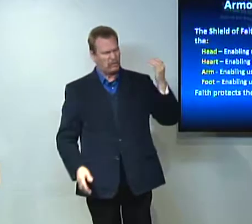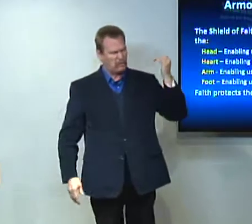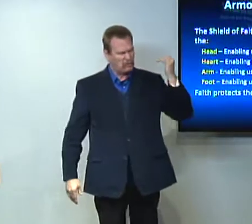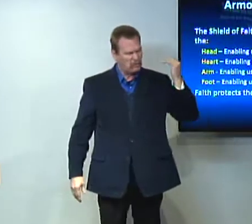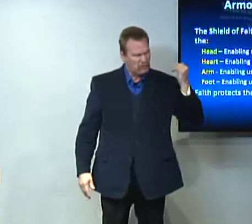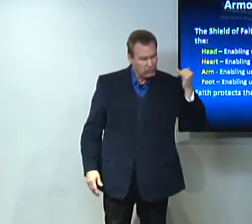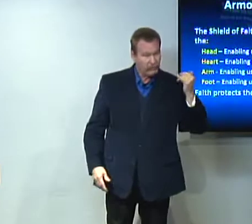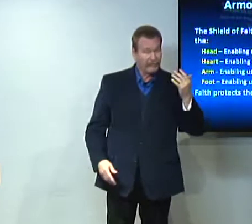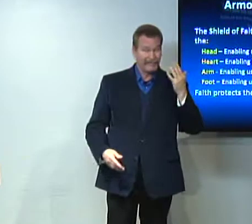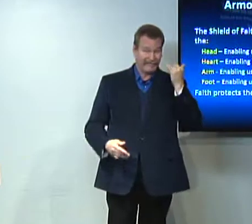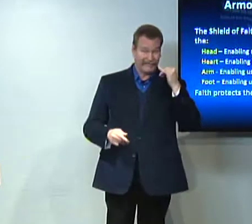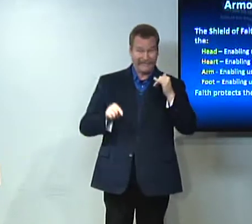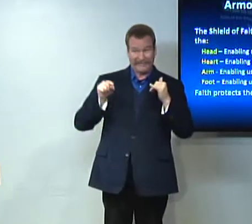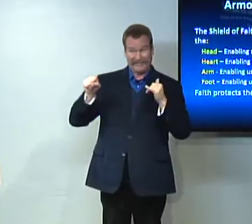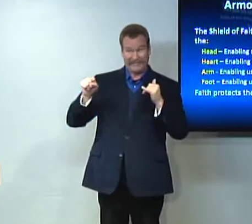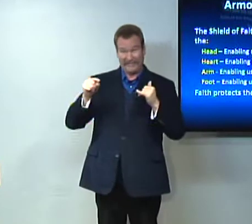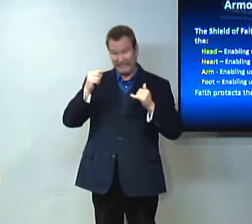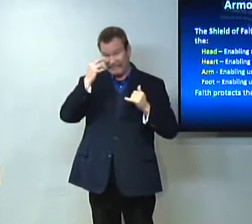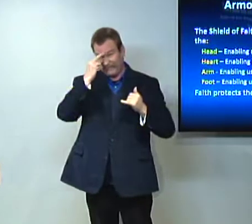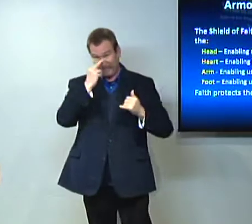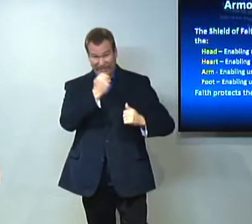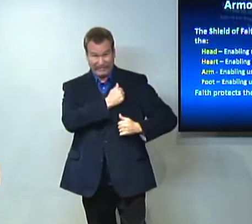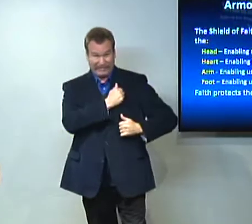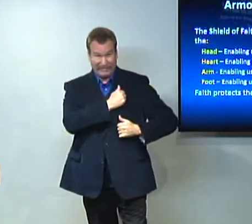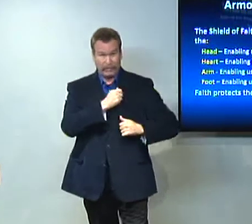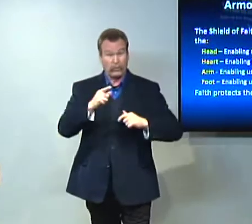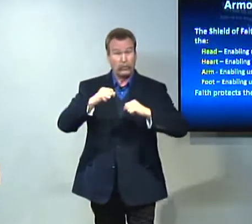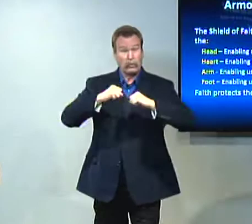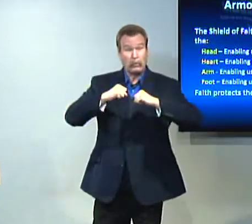then you think, why did Paul write this?